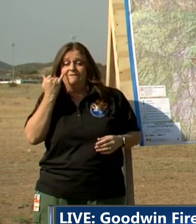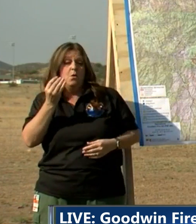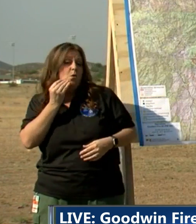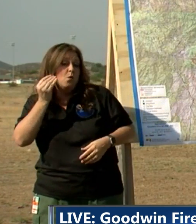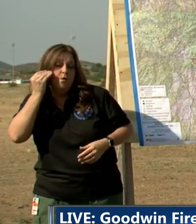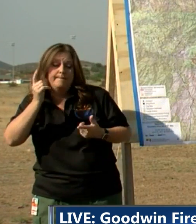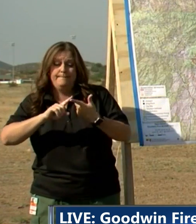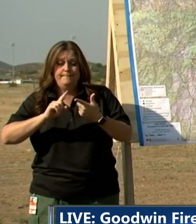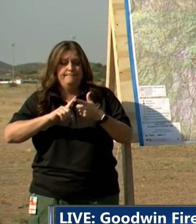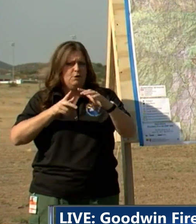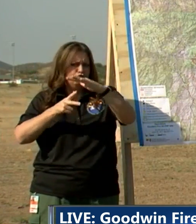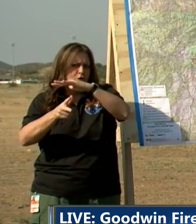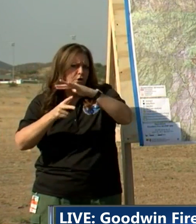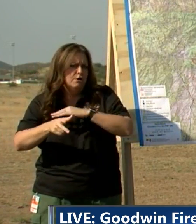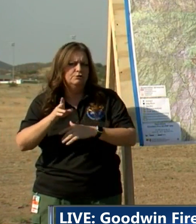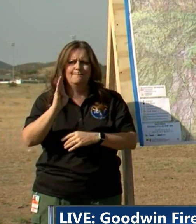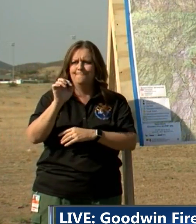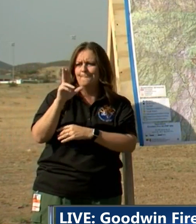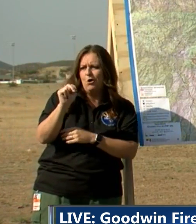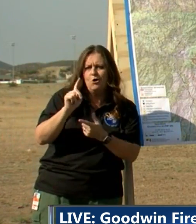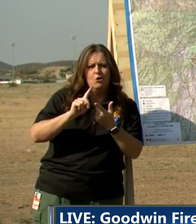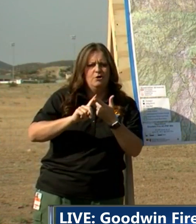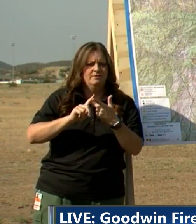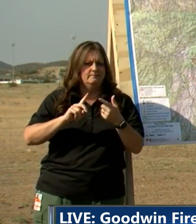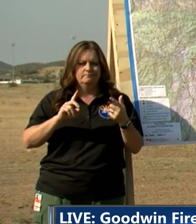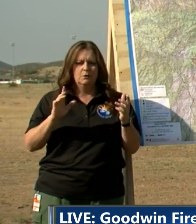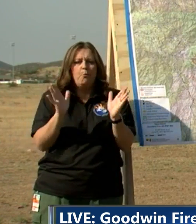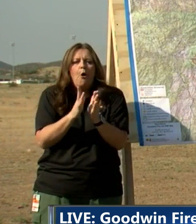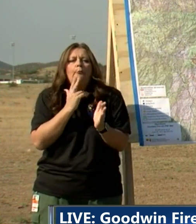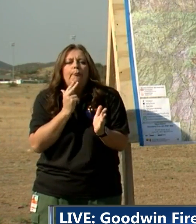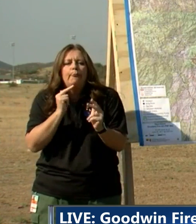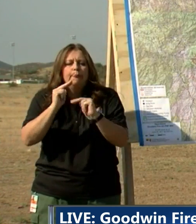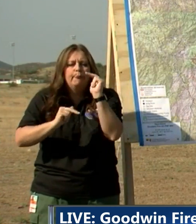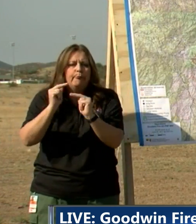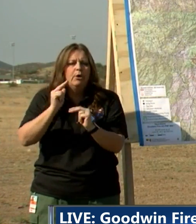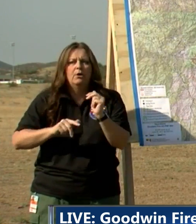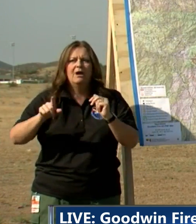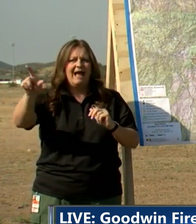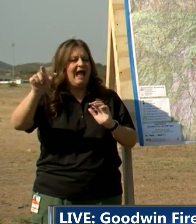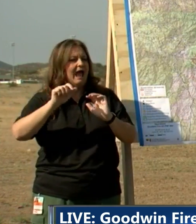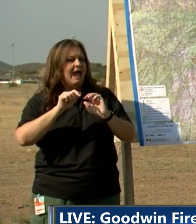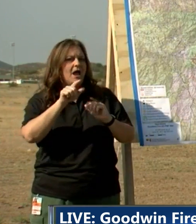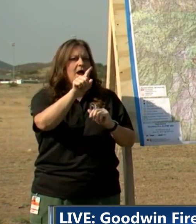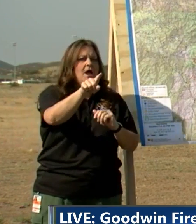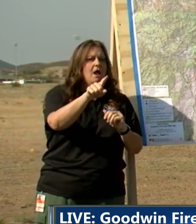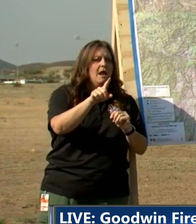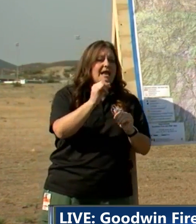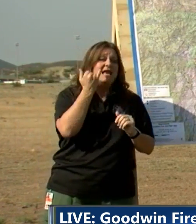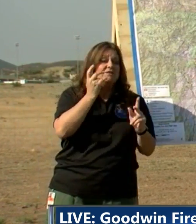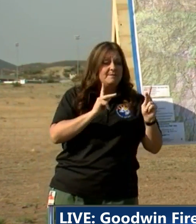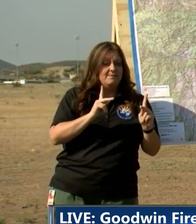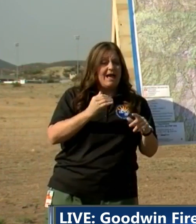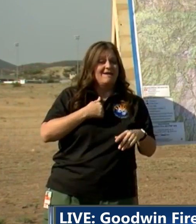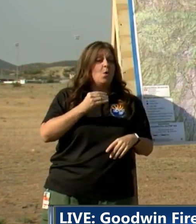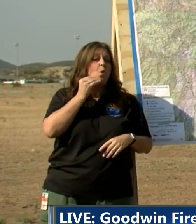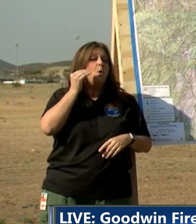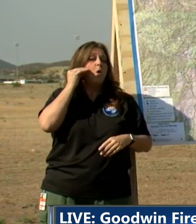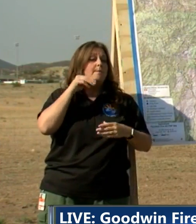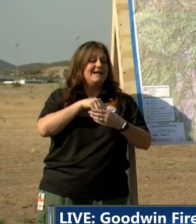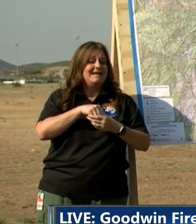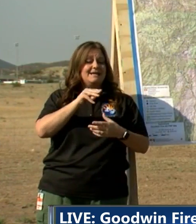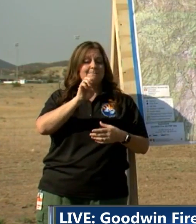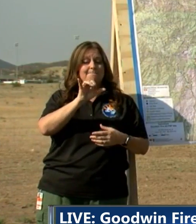outbuildings, garages, barns. That's what we're going to start assessing today. How do you feel about winds today? Especially in Mayor, when we think they'll be able